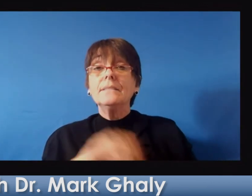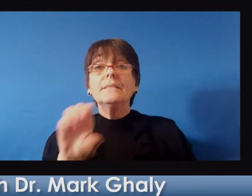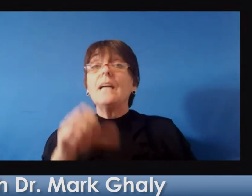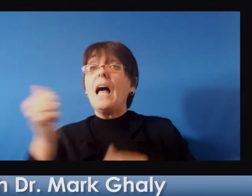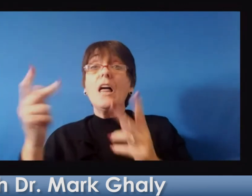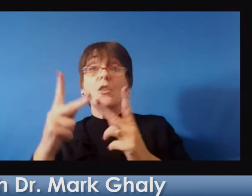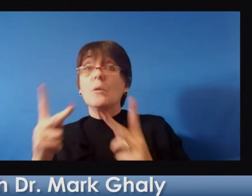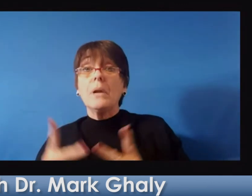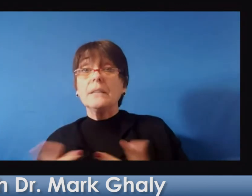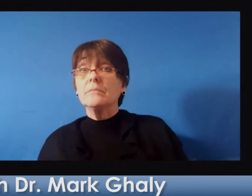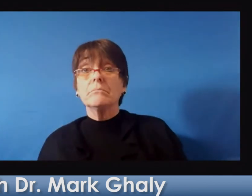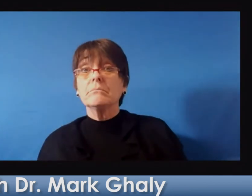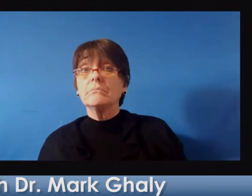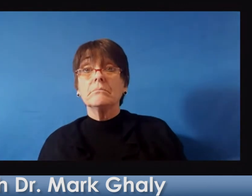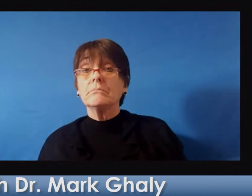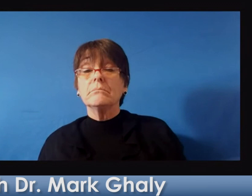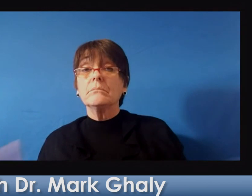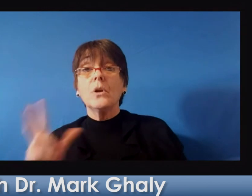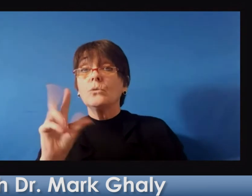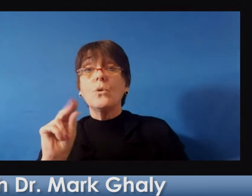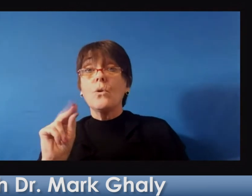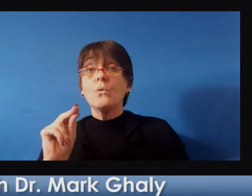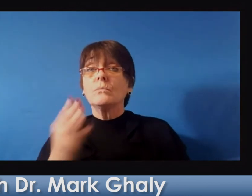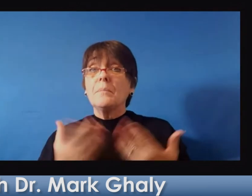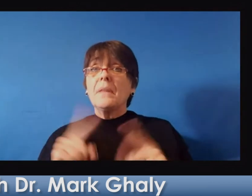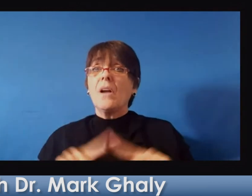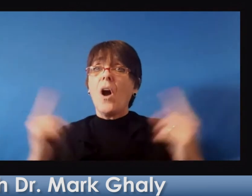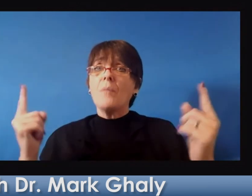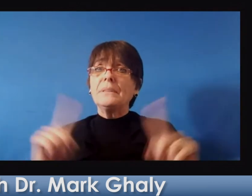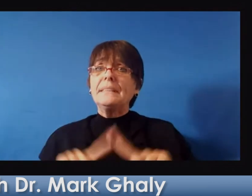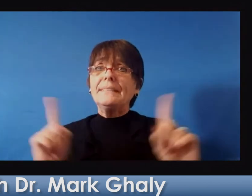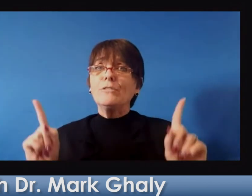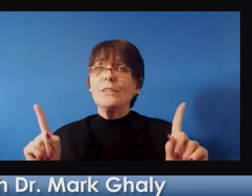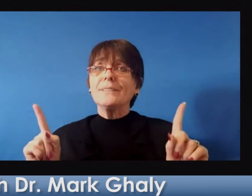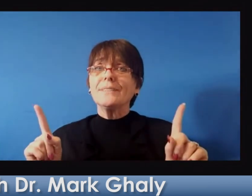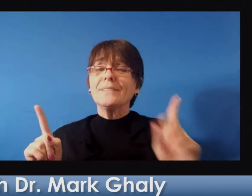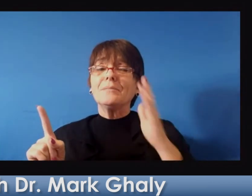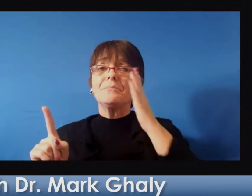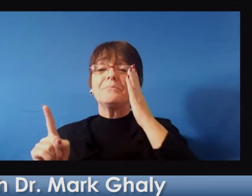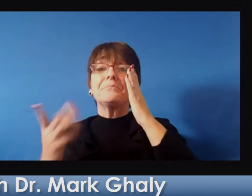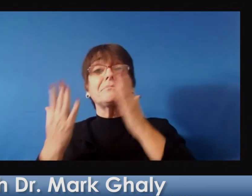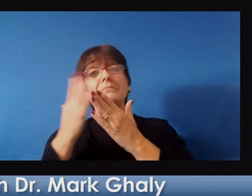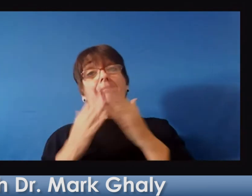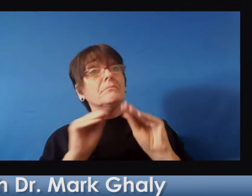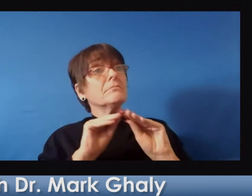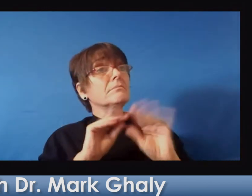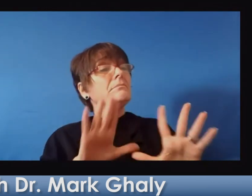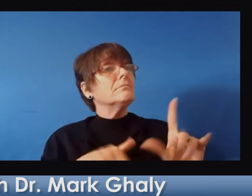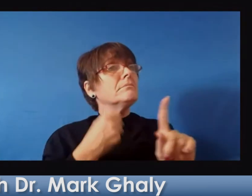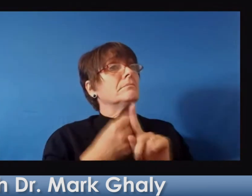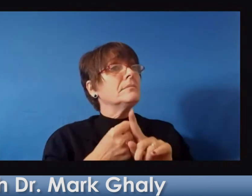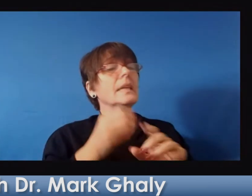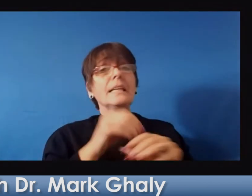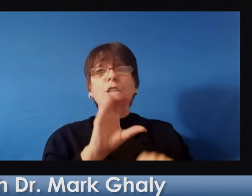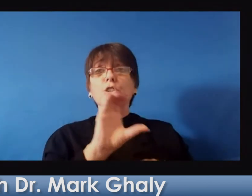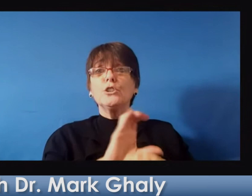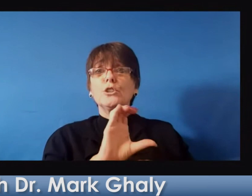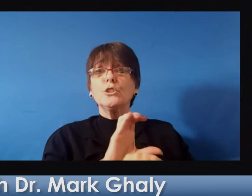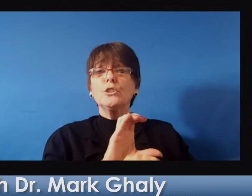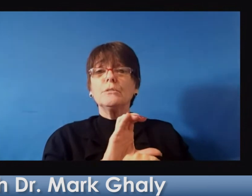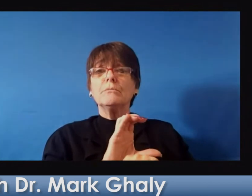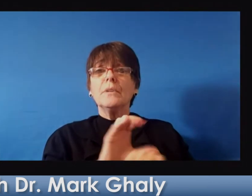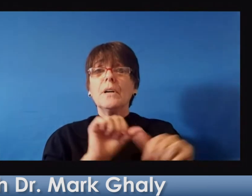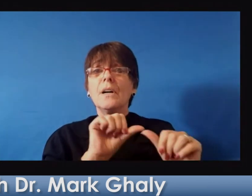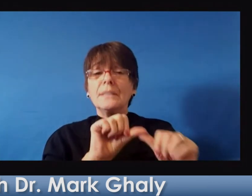places, it turns out to be something different. Let's say some outbreaks in places of worship. Consistently, we